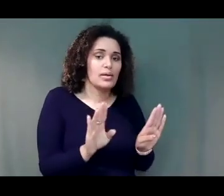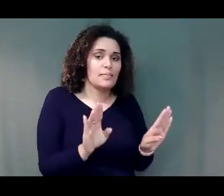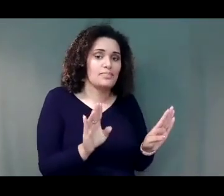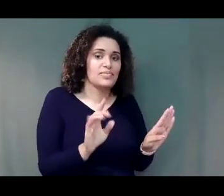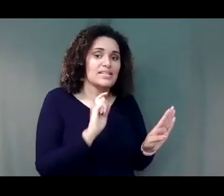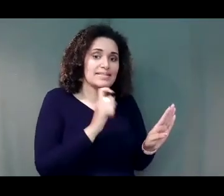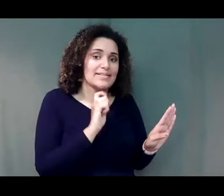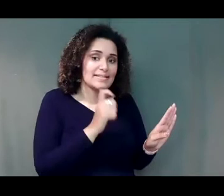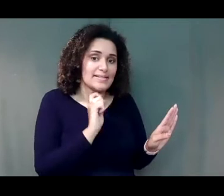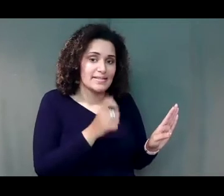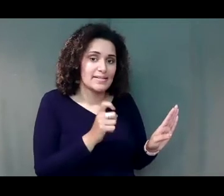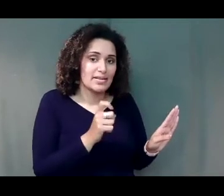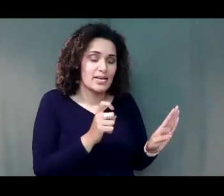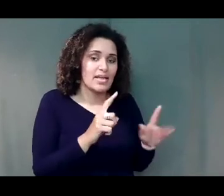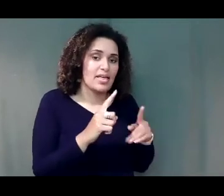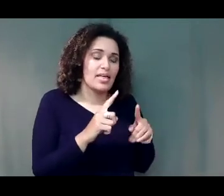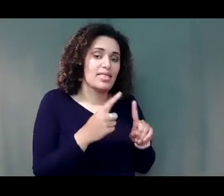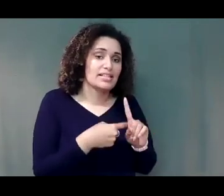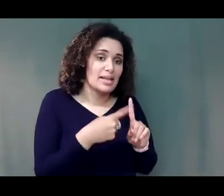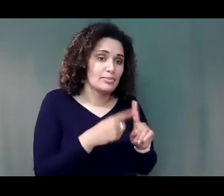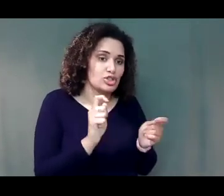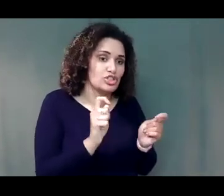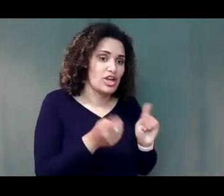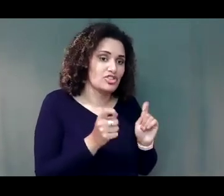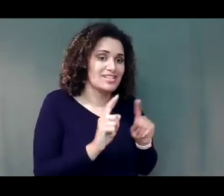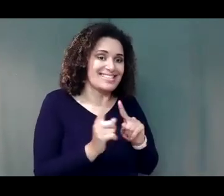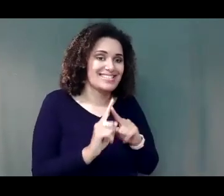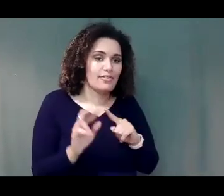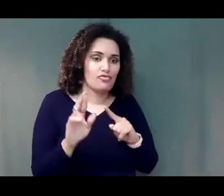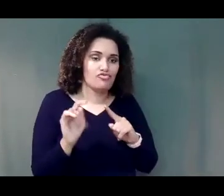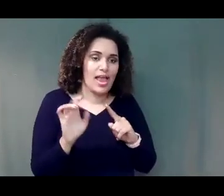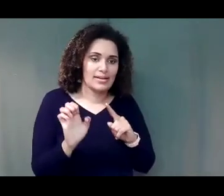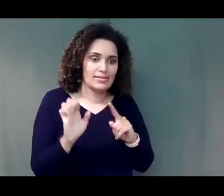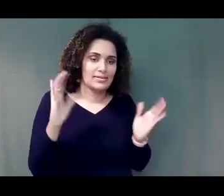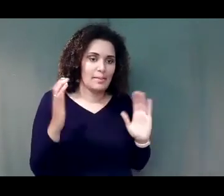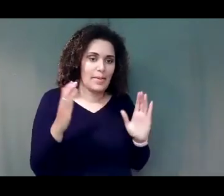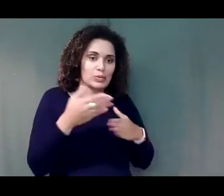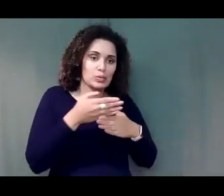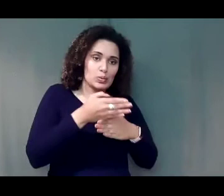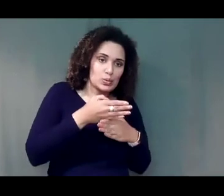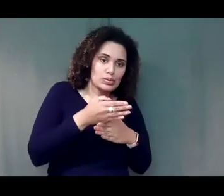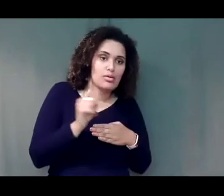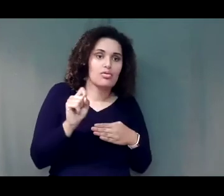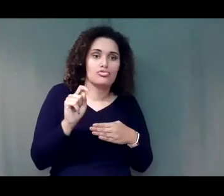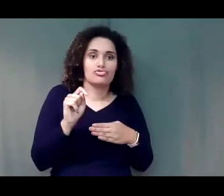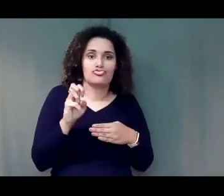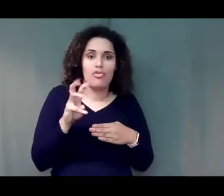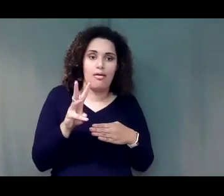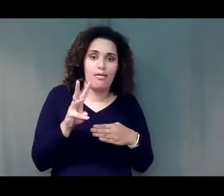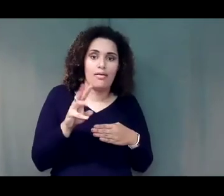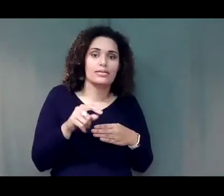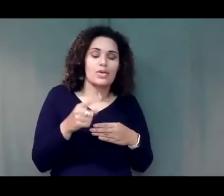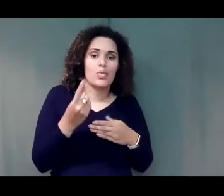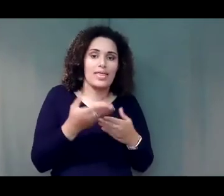steel, the temperature changes at a different rate than the straw or wood would. So you end up getting one